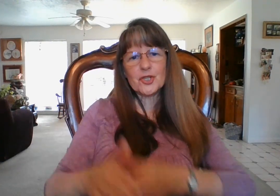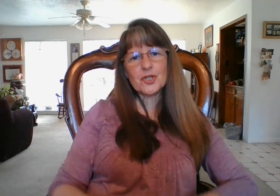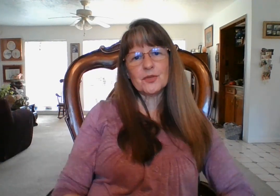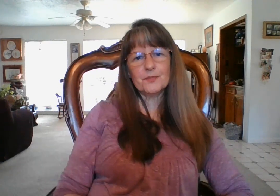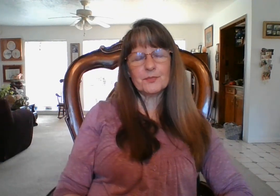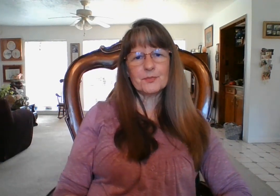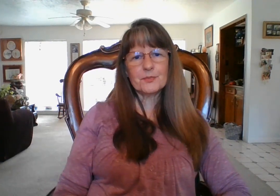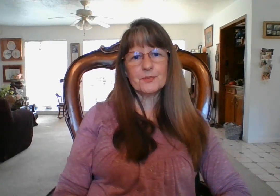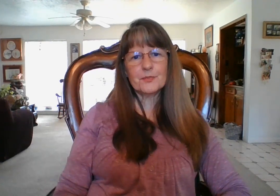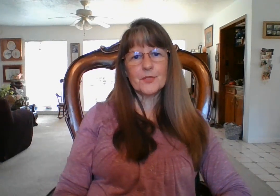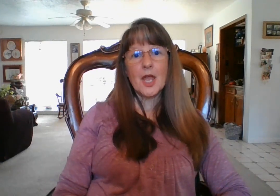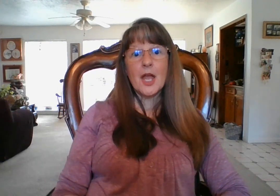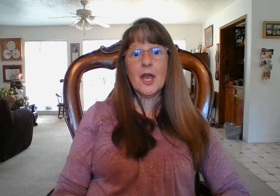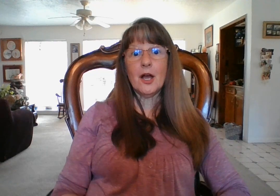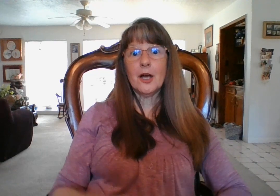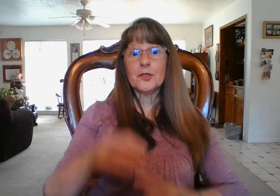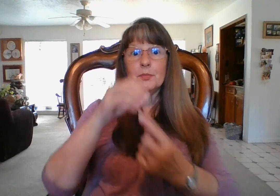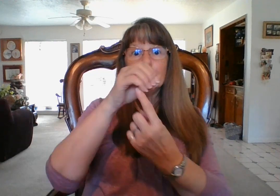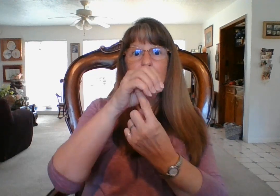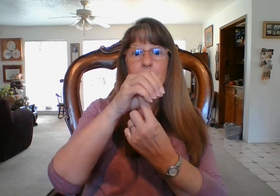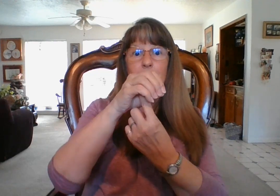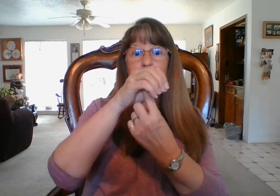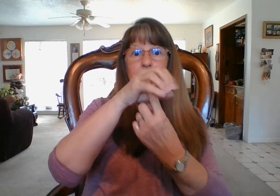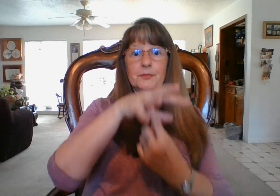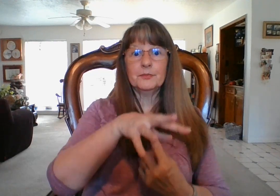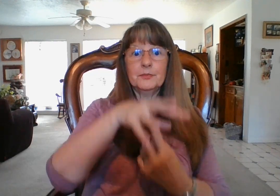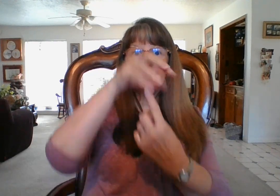Fish. An octopus.